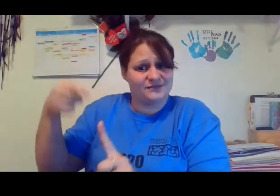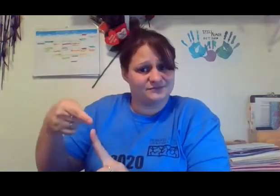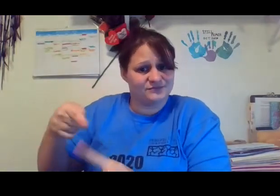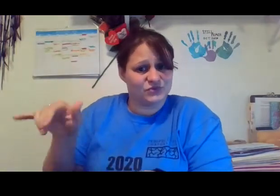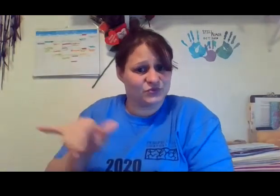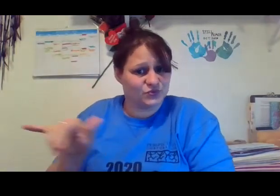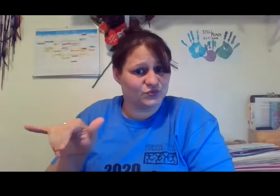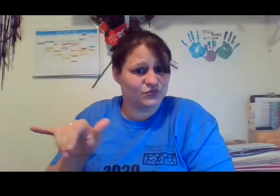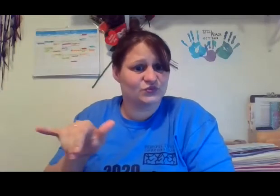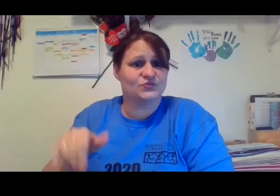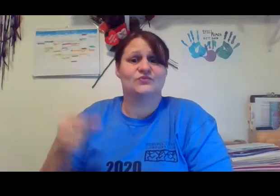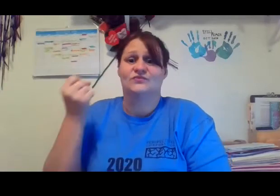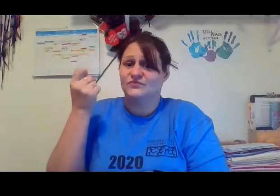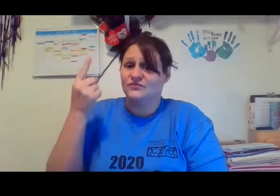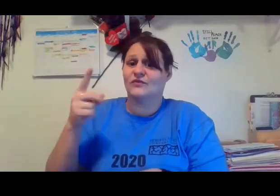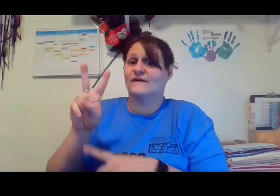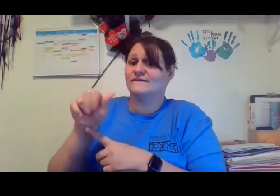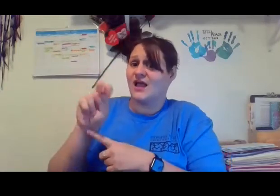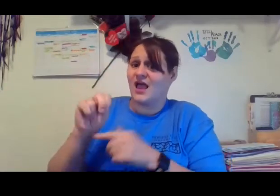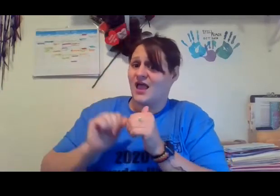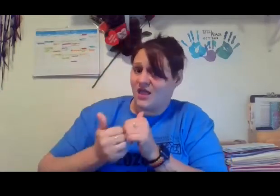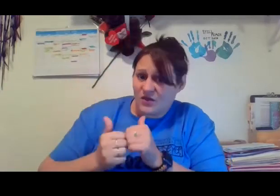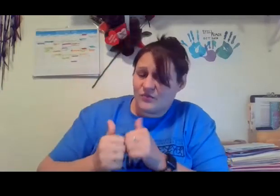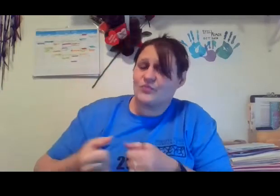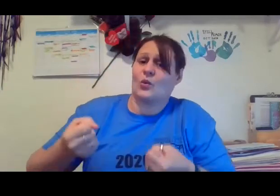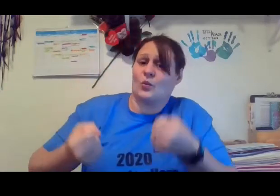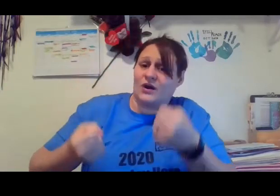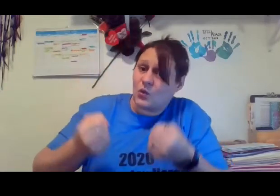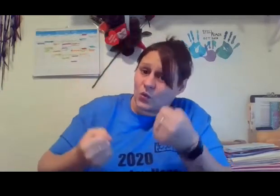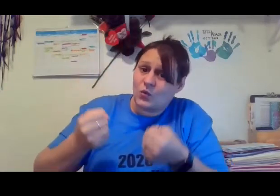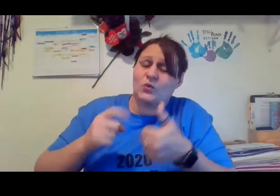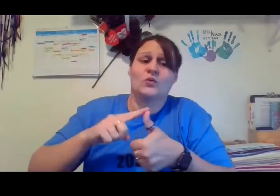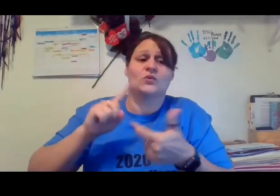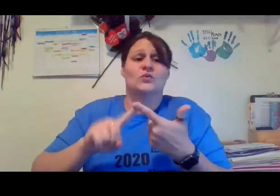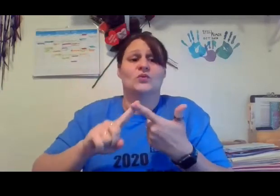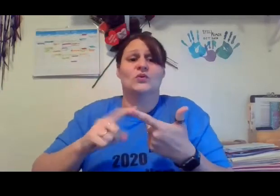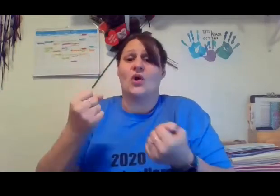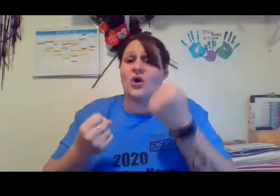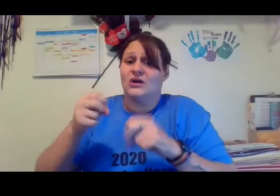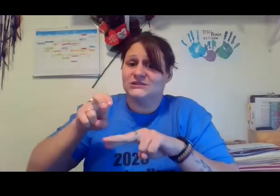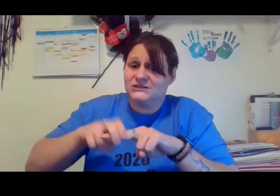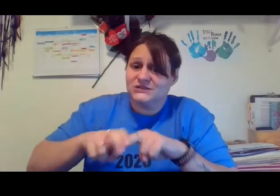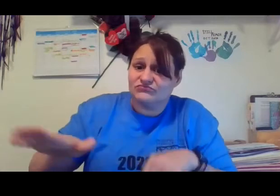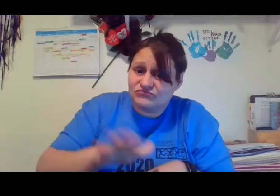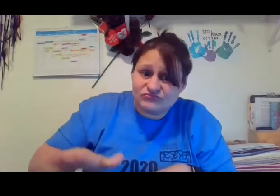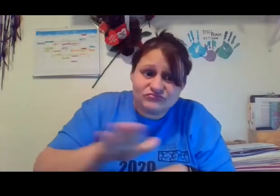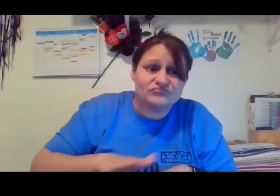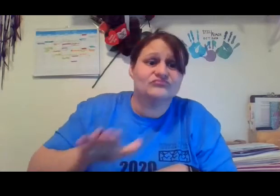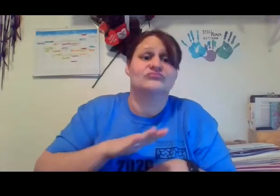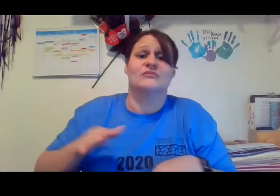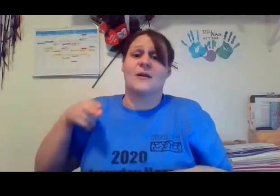do want to add one thing is cleaning of the vehicles, the house vehicles, the van. So the steering wheel,